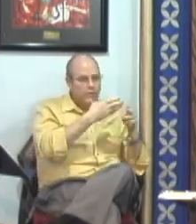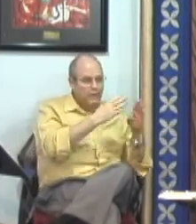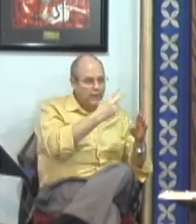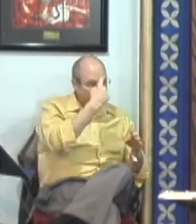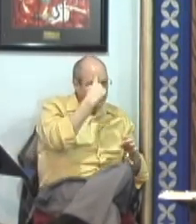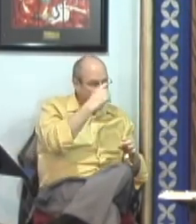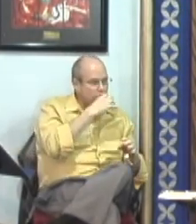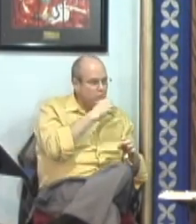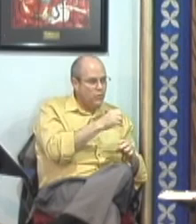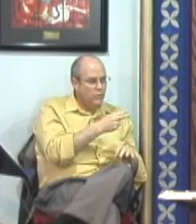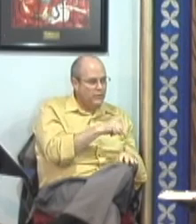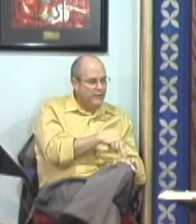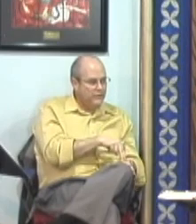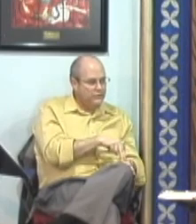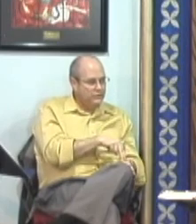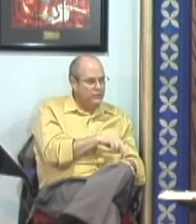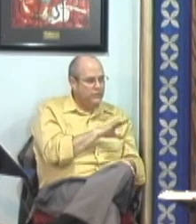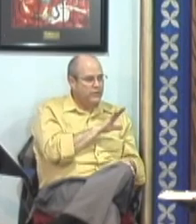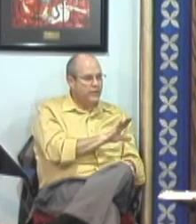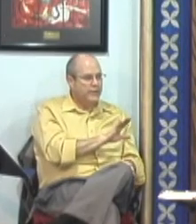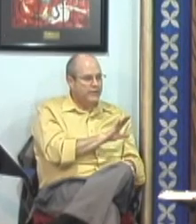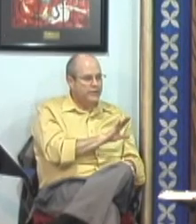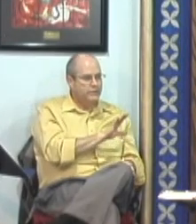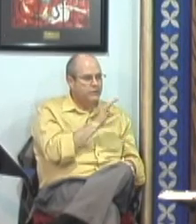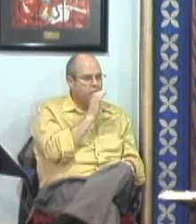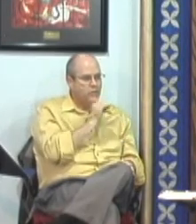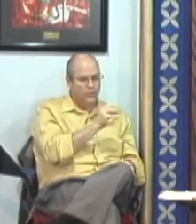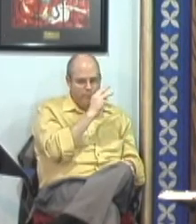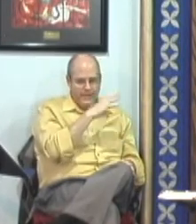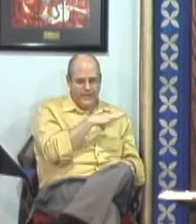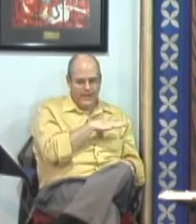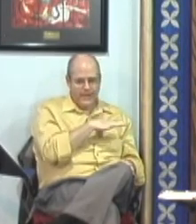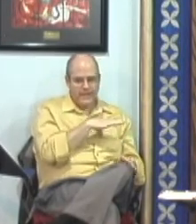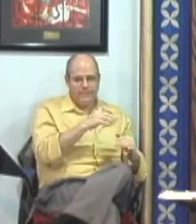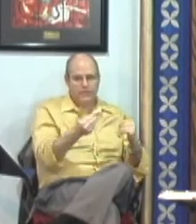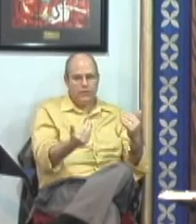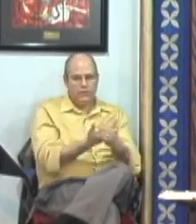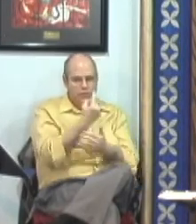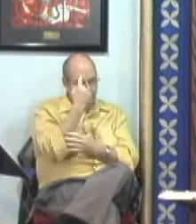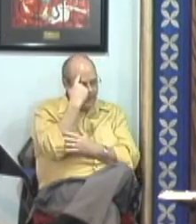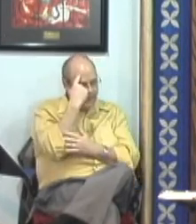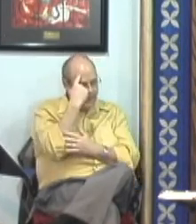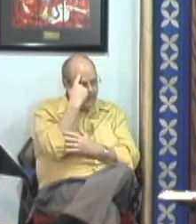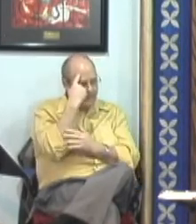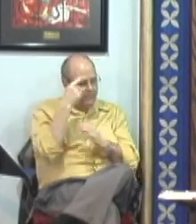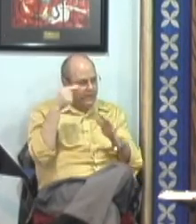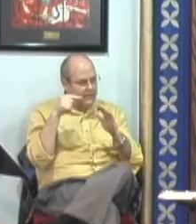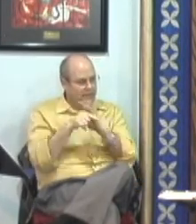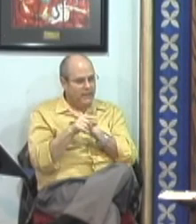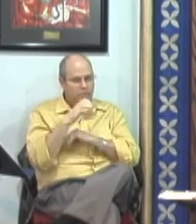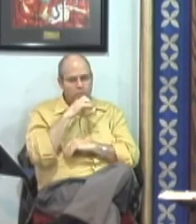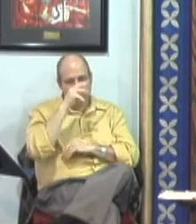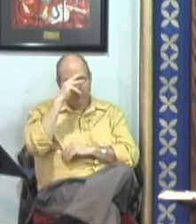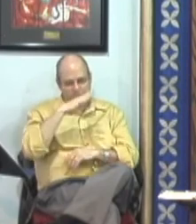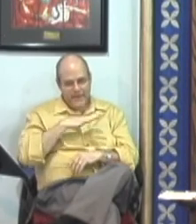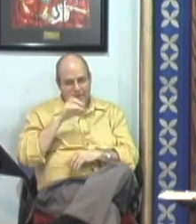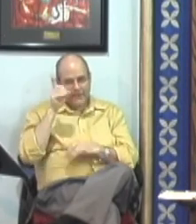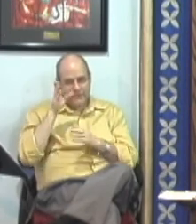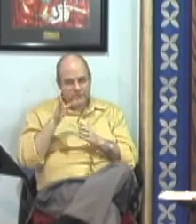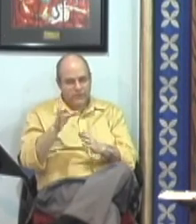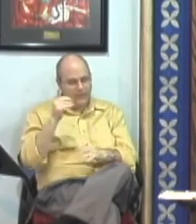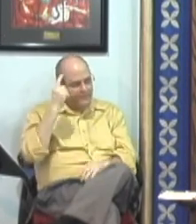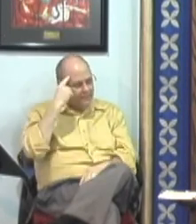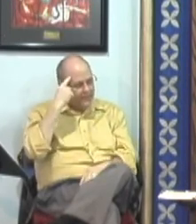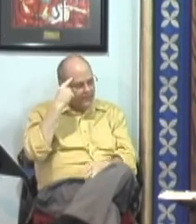thinking is your old nature. It's your carnal nature, your old man. Renewing your mind means putting to death the old man and his ways of